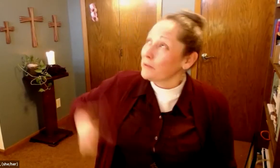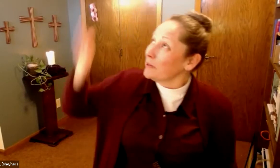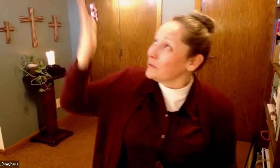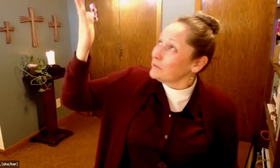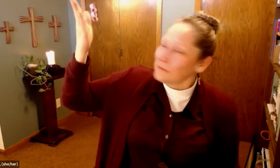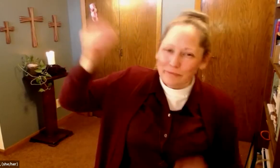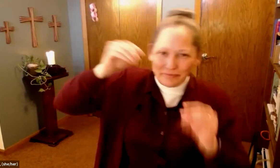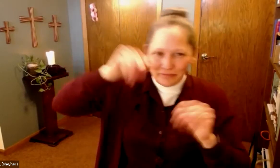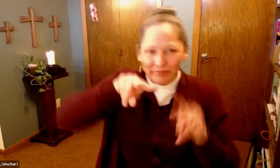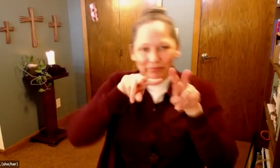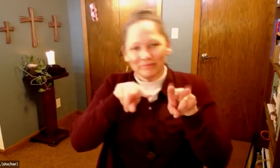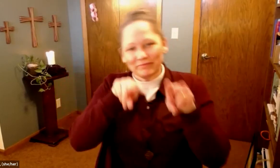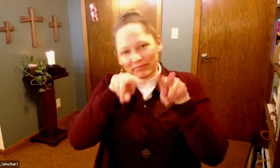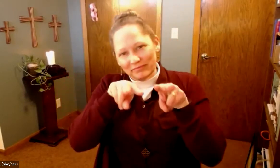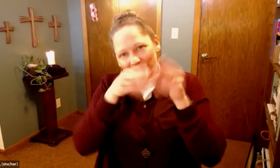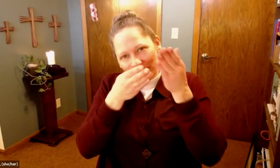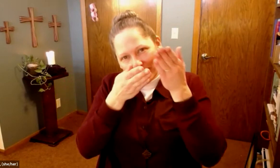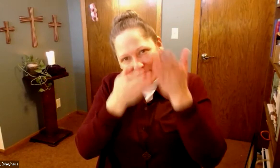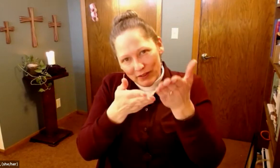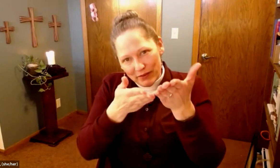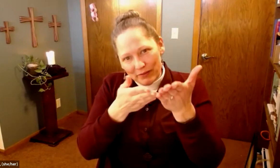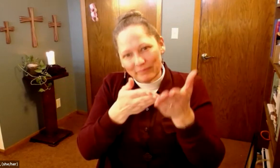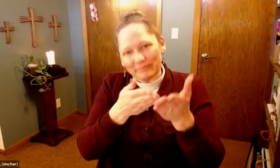The Lord look upon you with favor